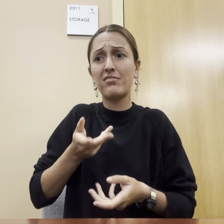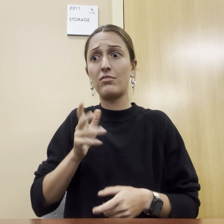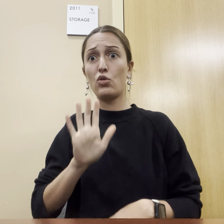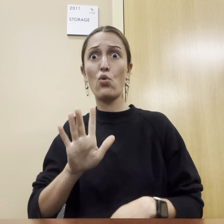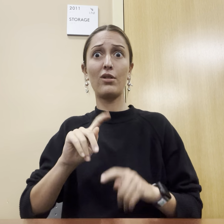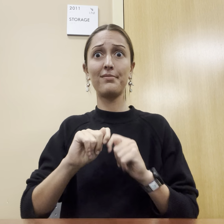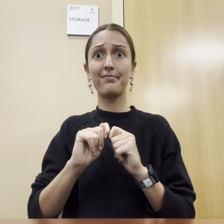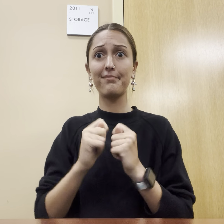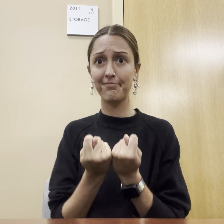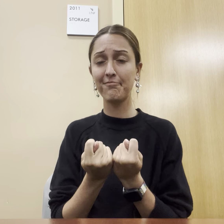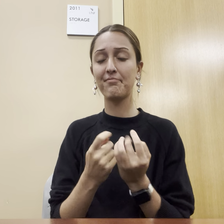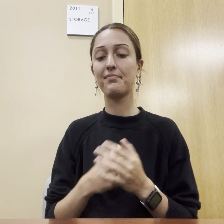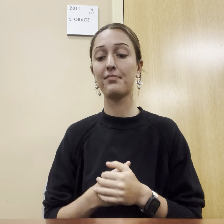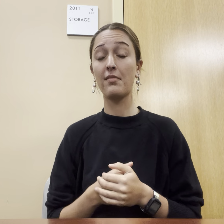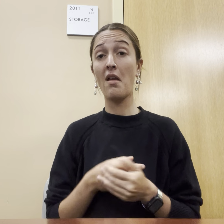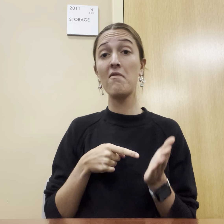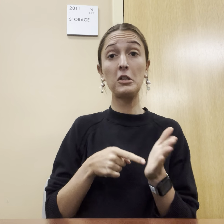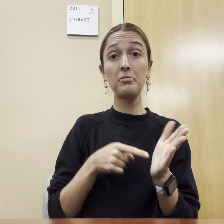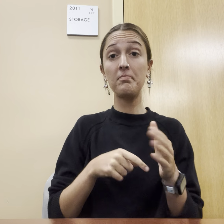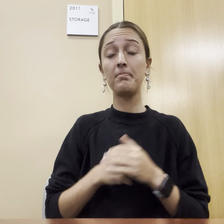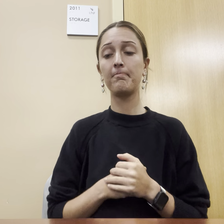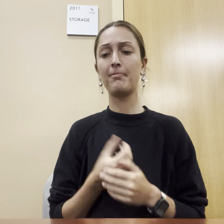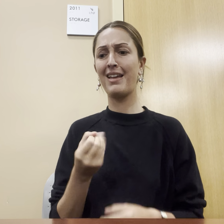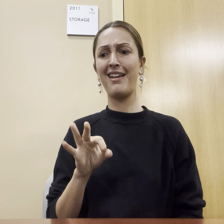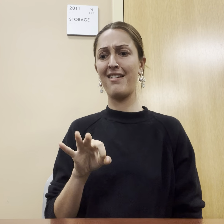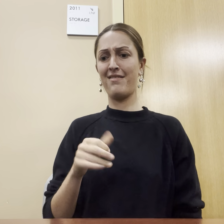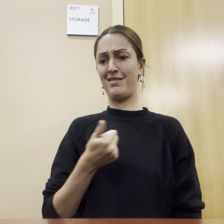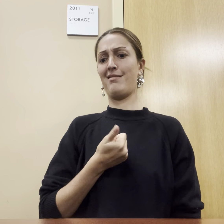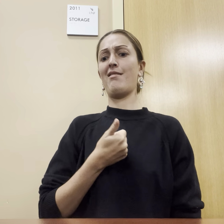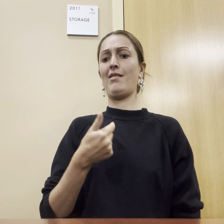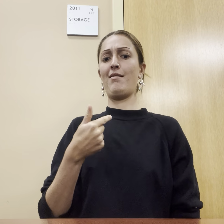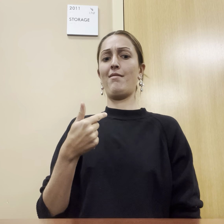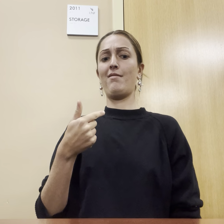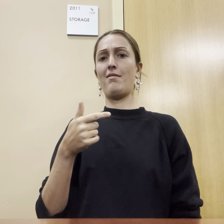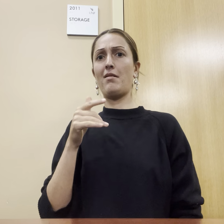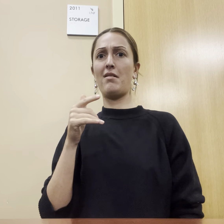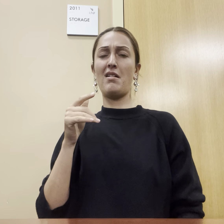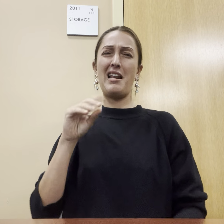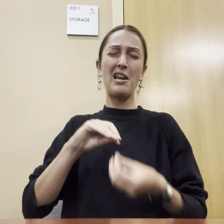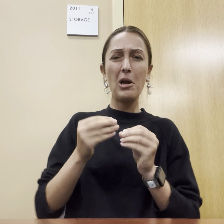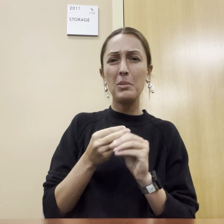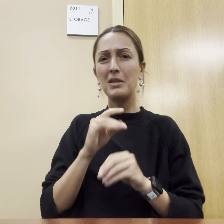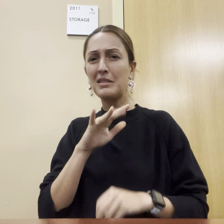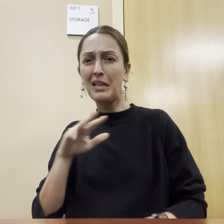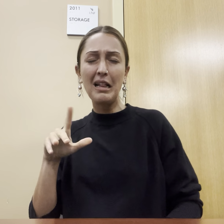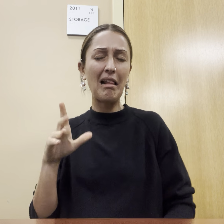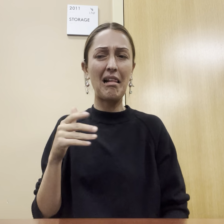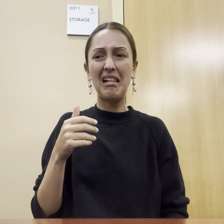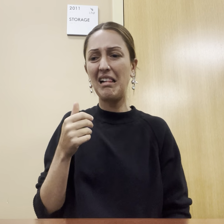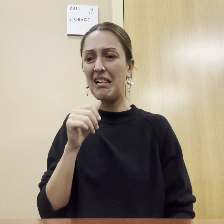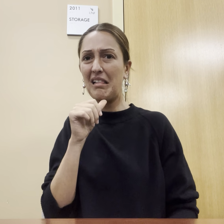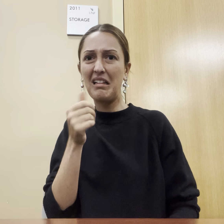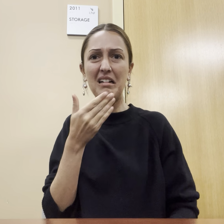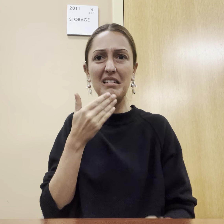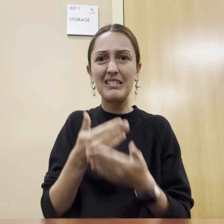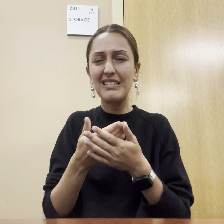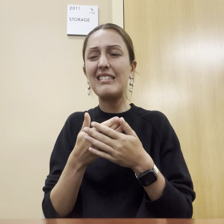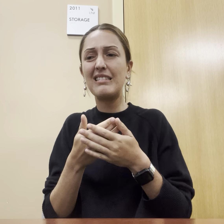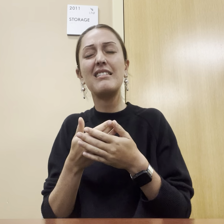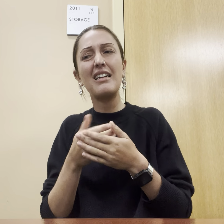that when numbers do pop up, they're ready to give you that feedback. Also, tell your agency if your team is not being supportive or